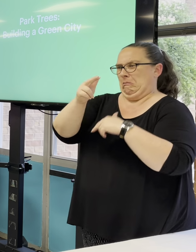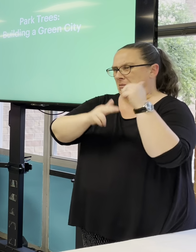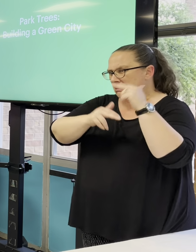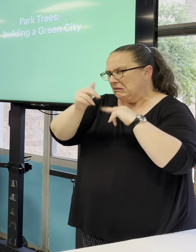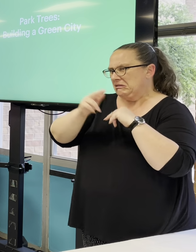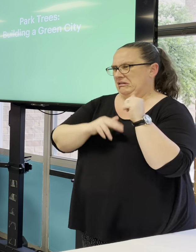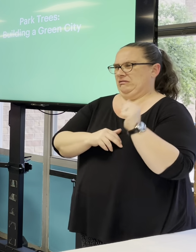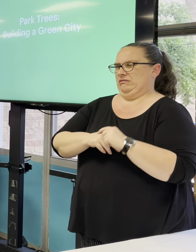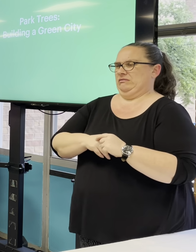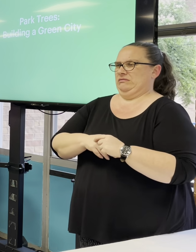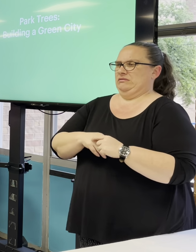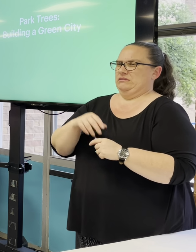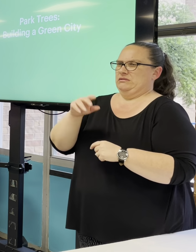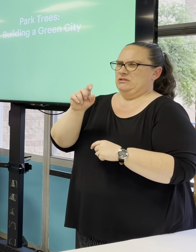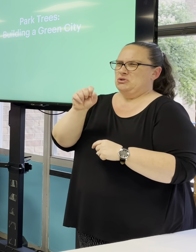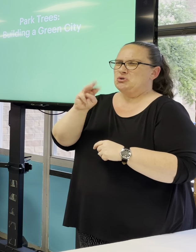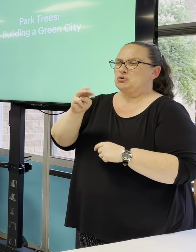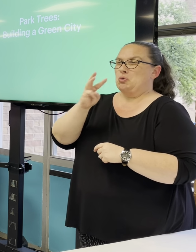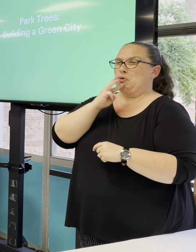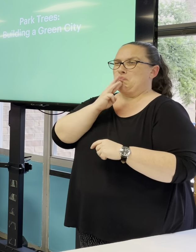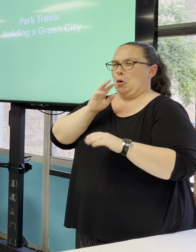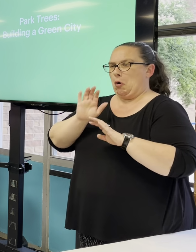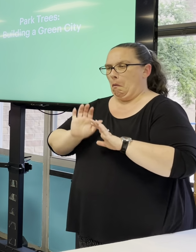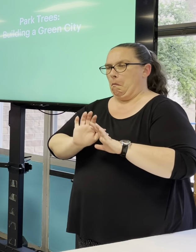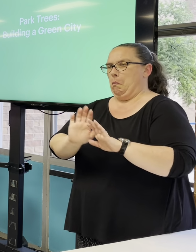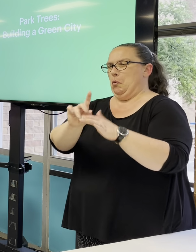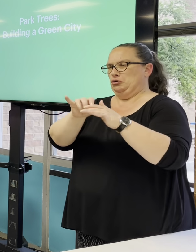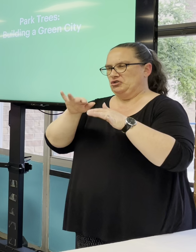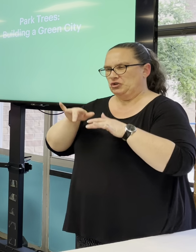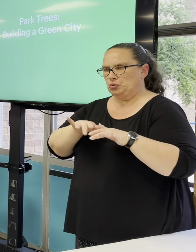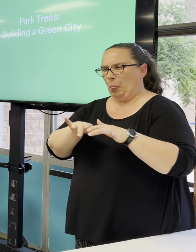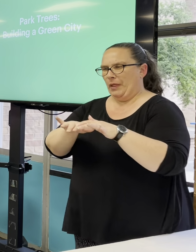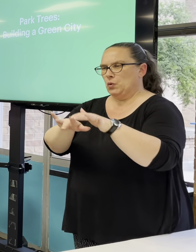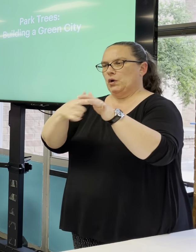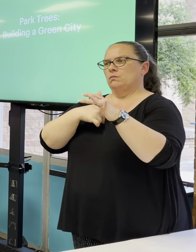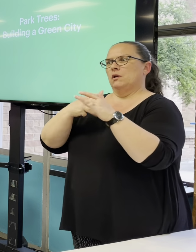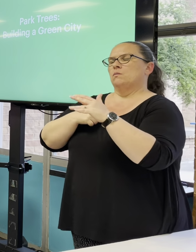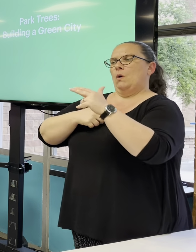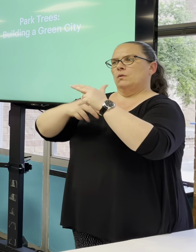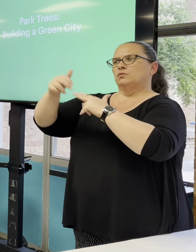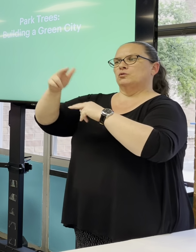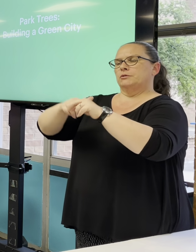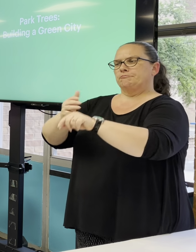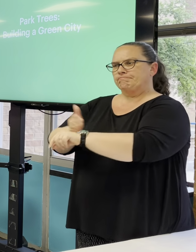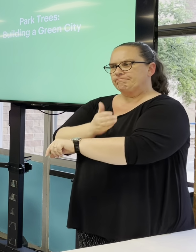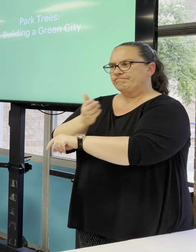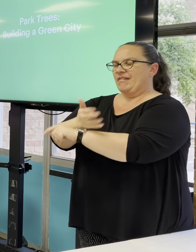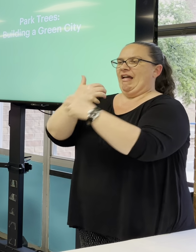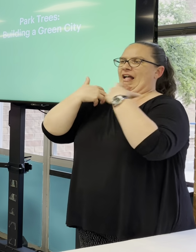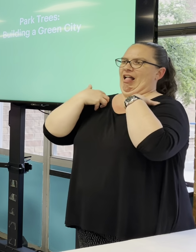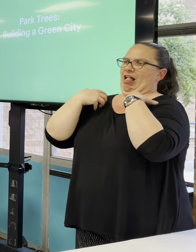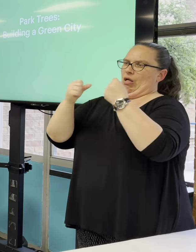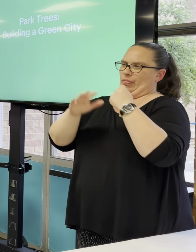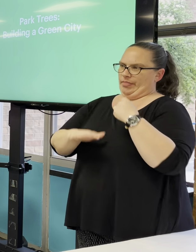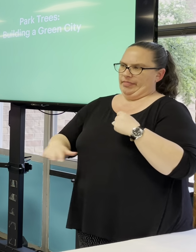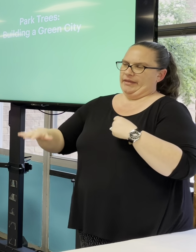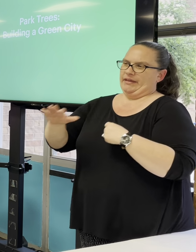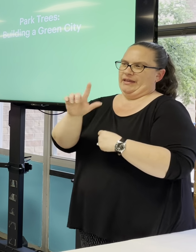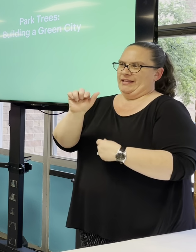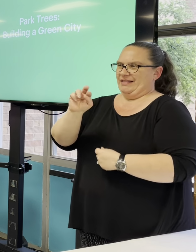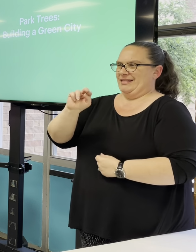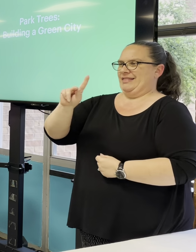the stormwater getting pushed into the creek, and we want to build something that's a healthy landscape. People really